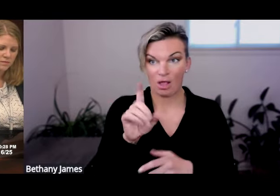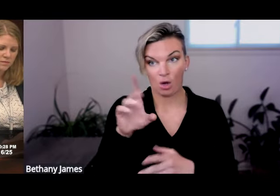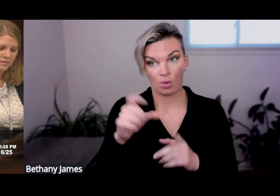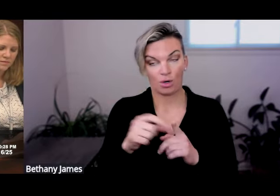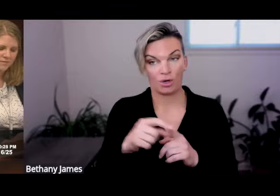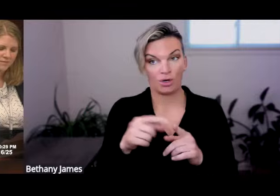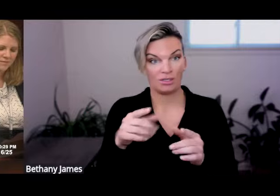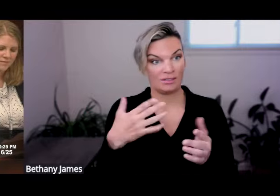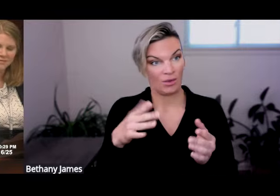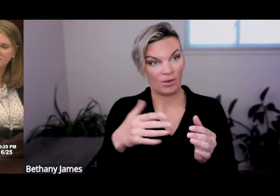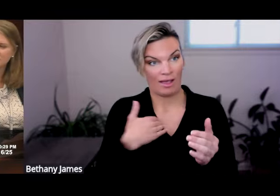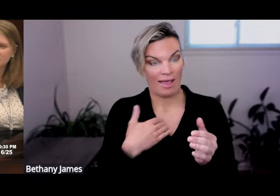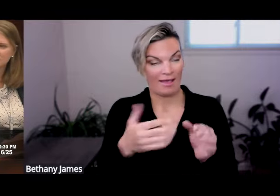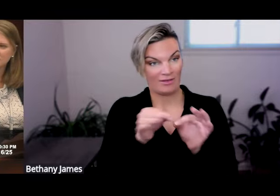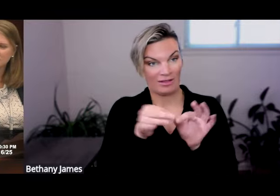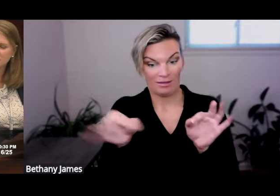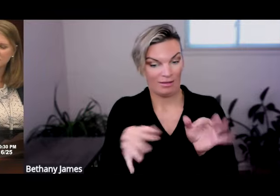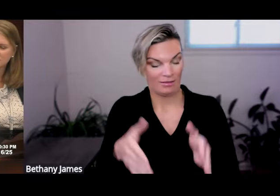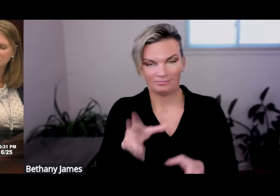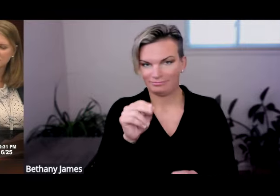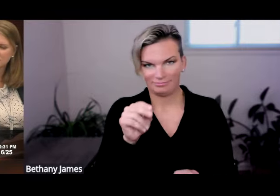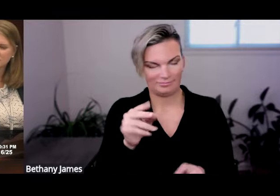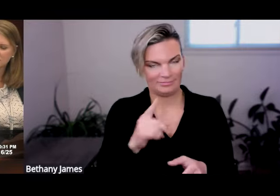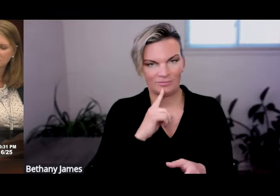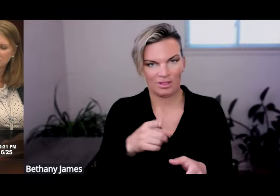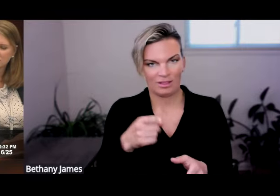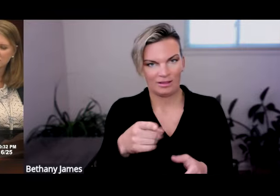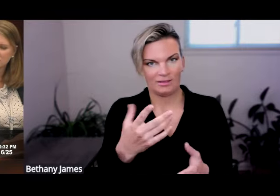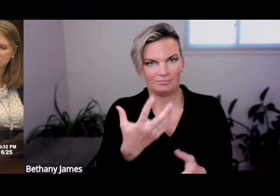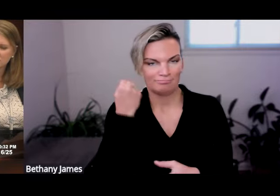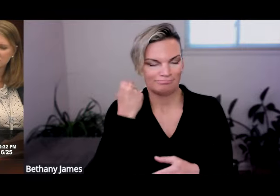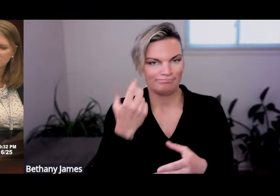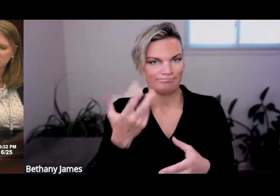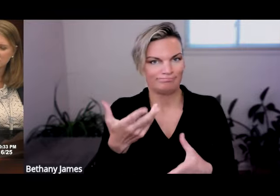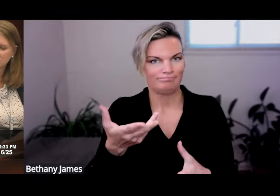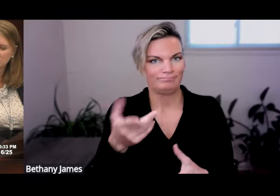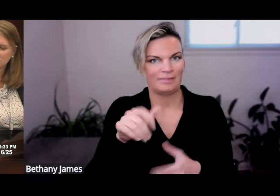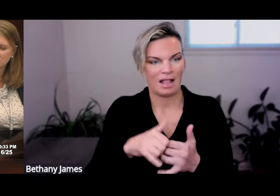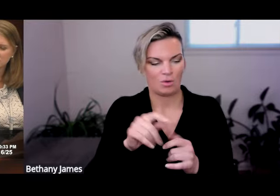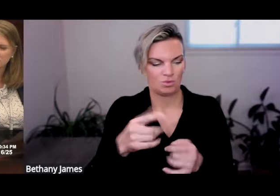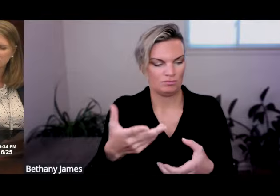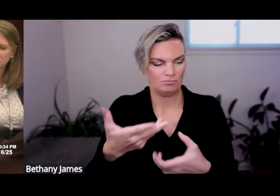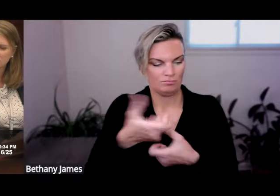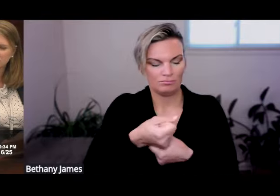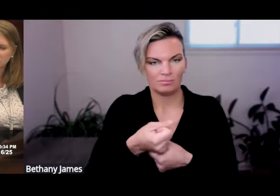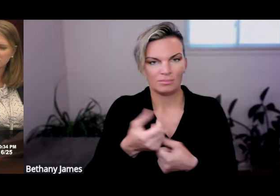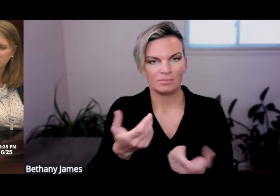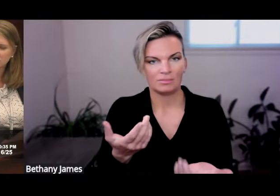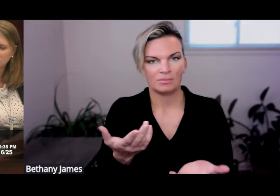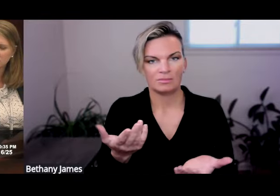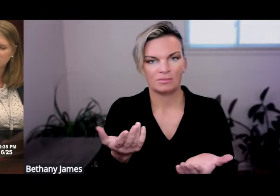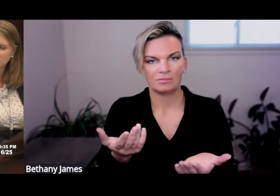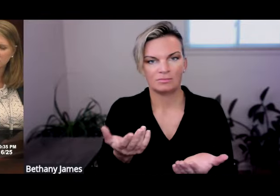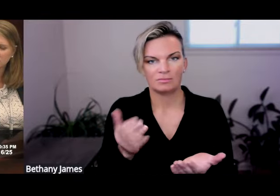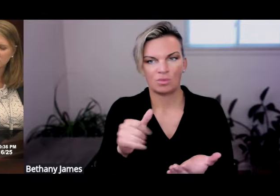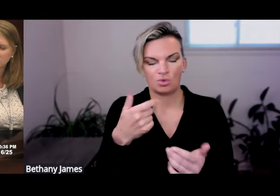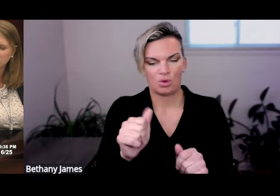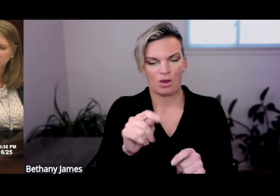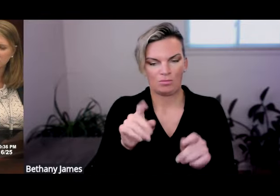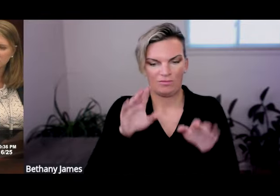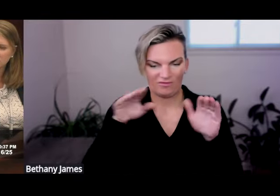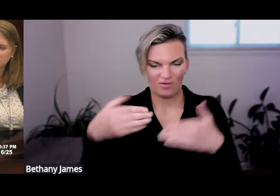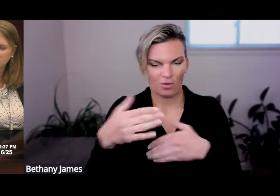quickly. So we've tried to focus on what are those changes that voters would see. And this has